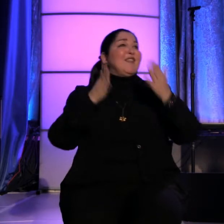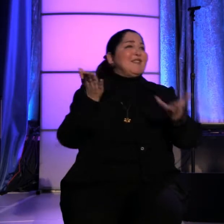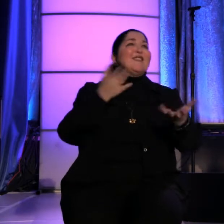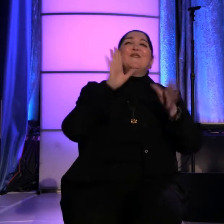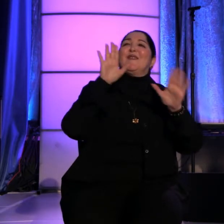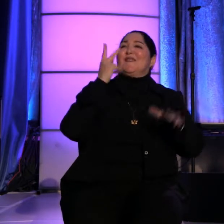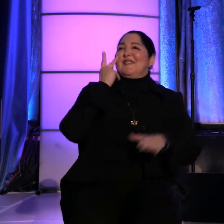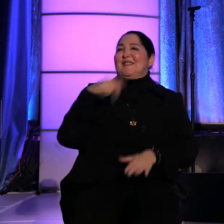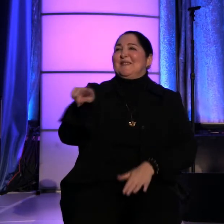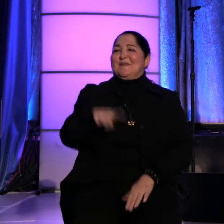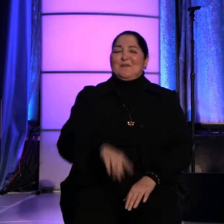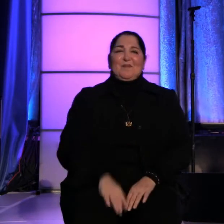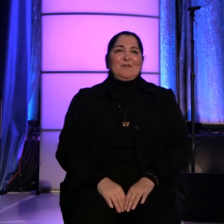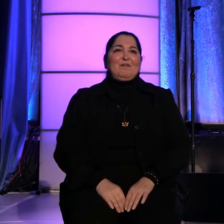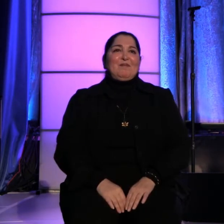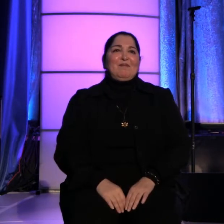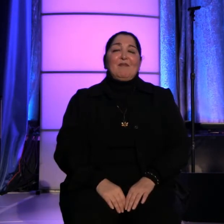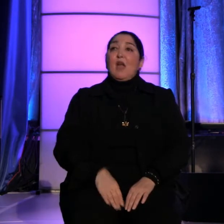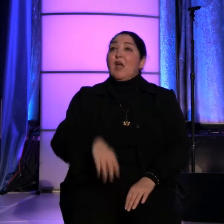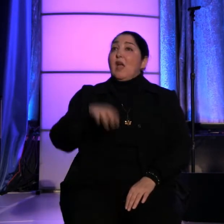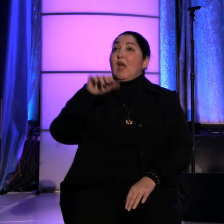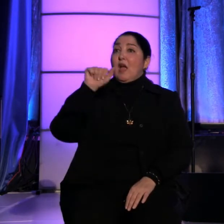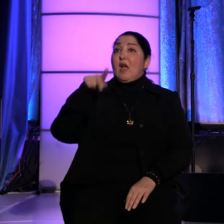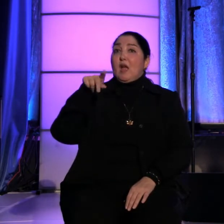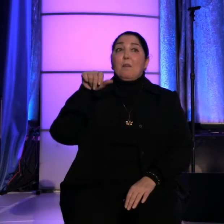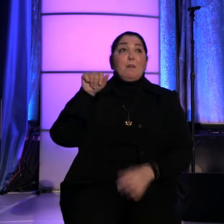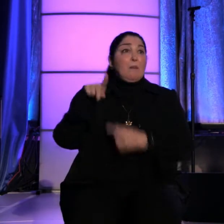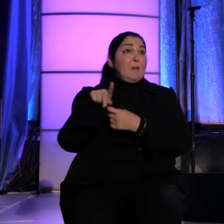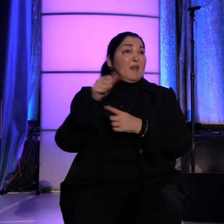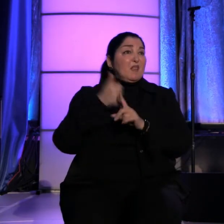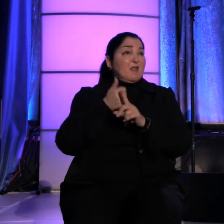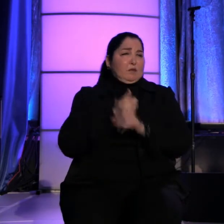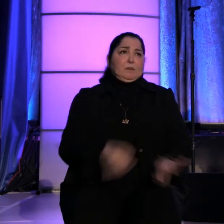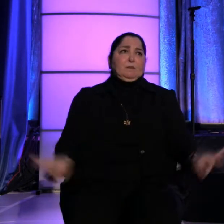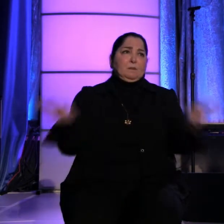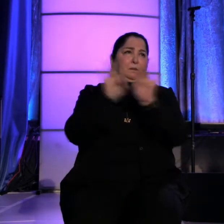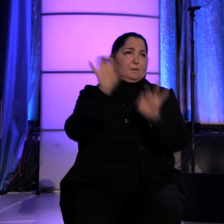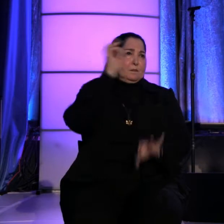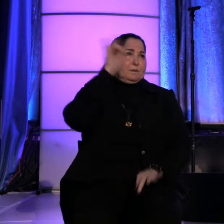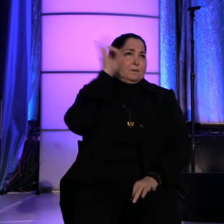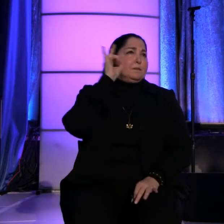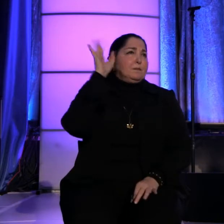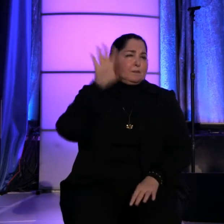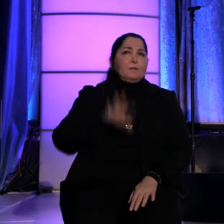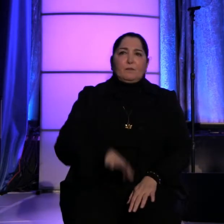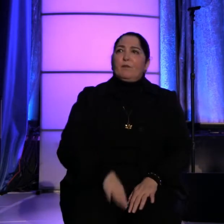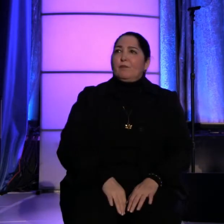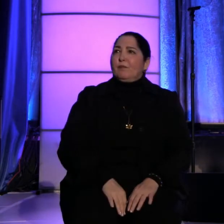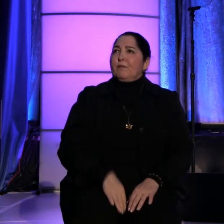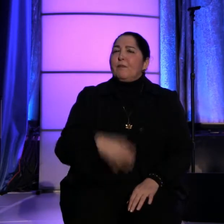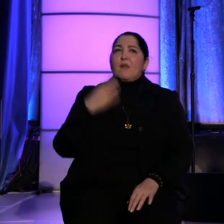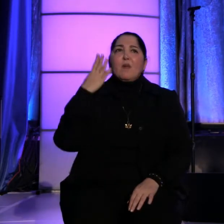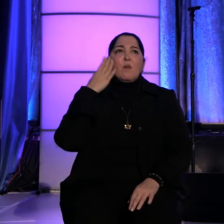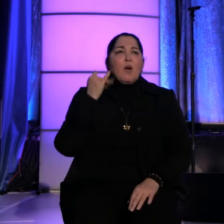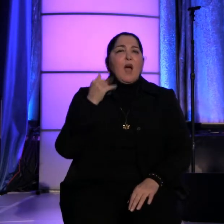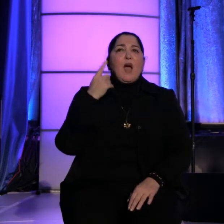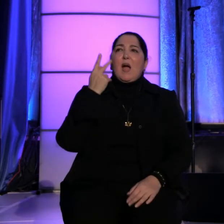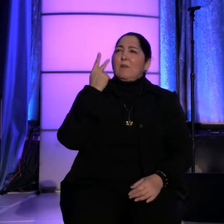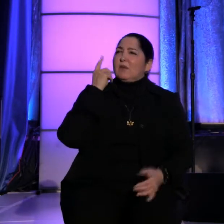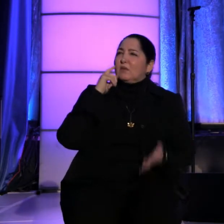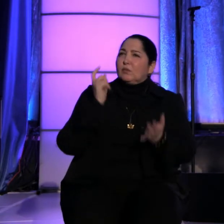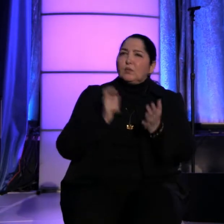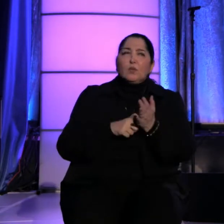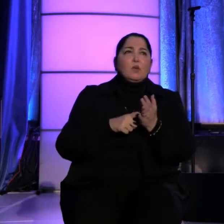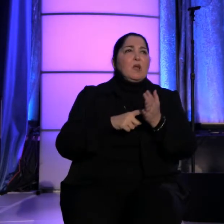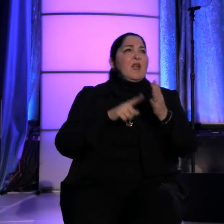again. APAP is really important. It recognizes the unique issues and the nuances in the performing